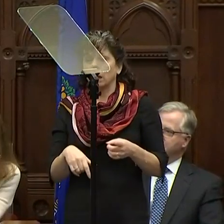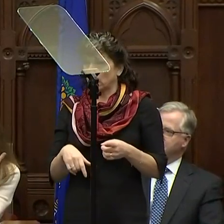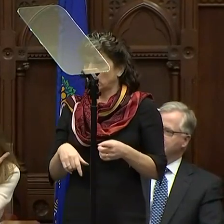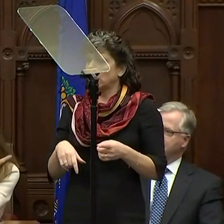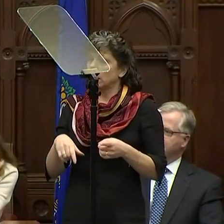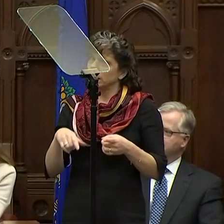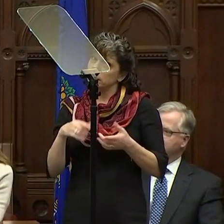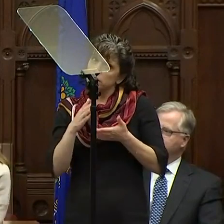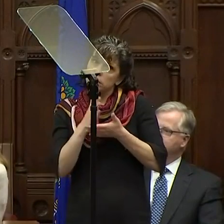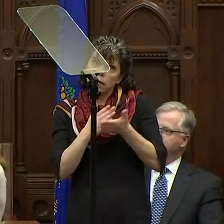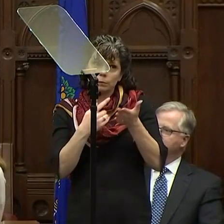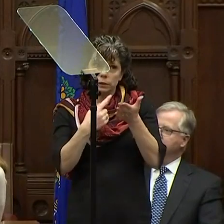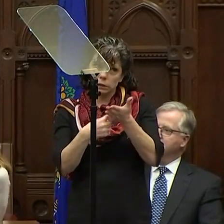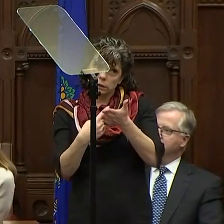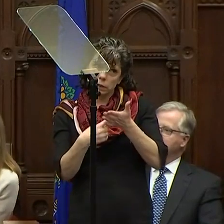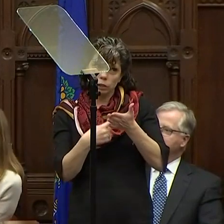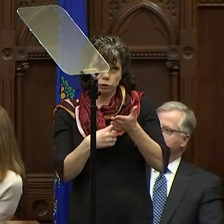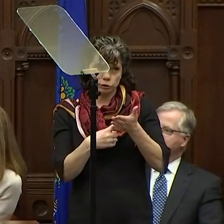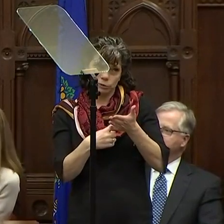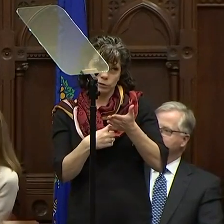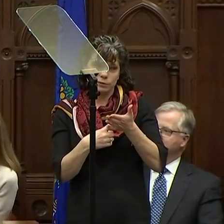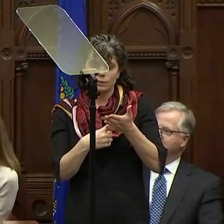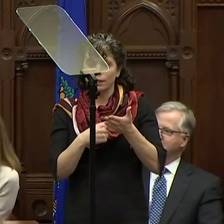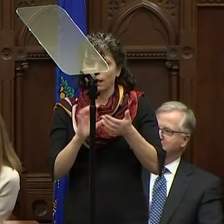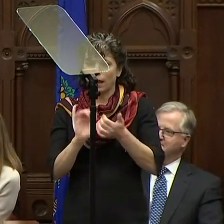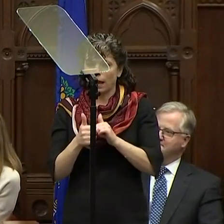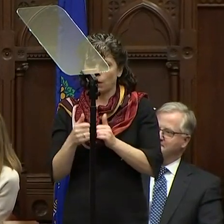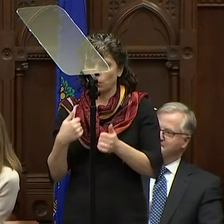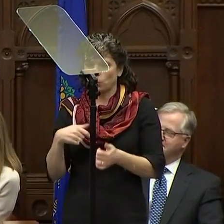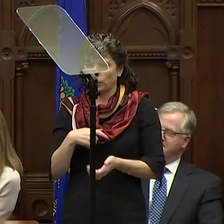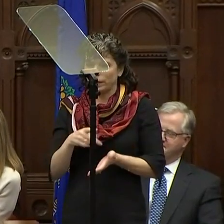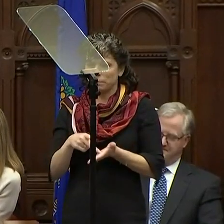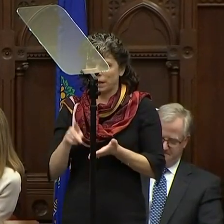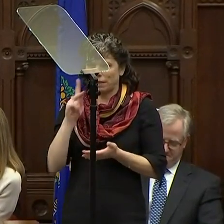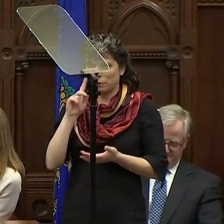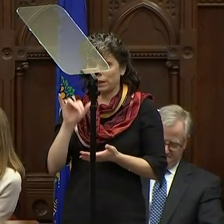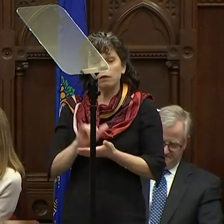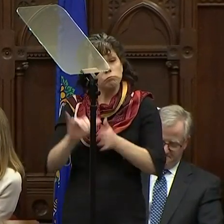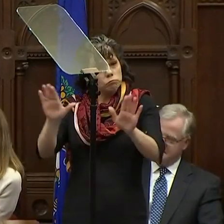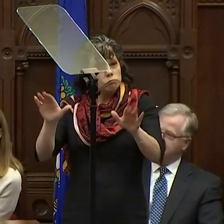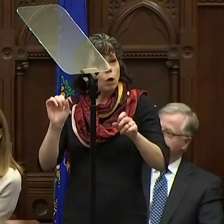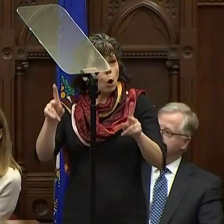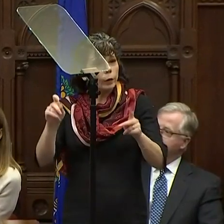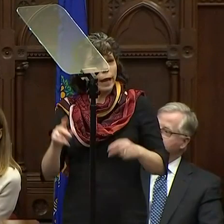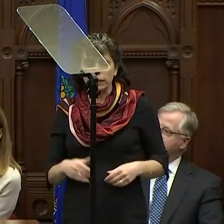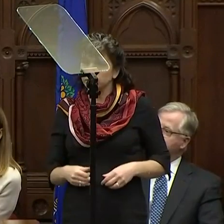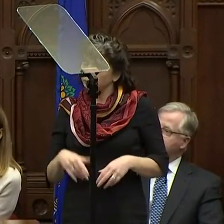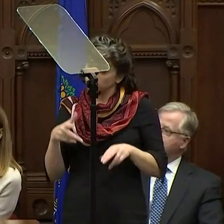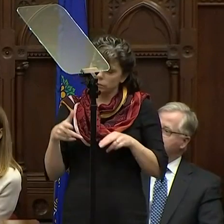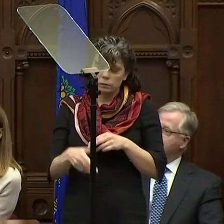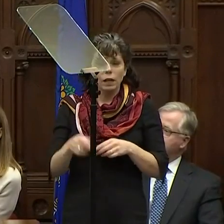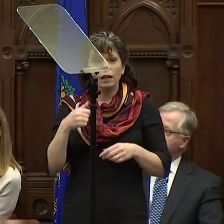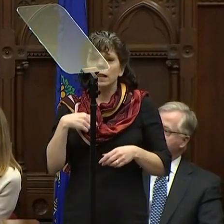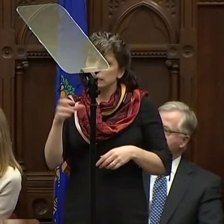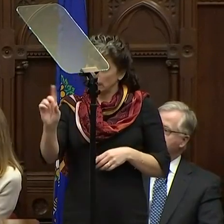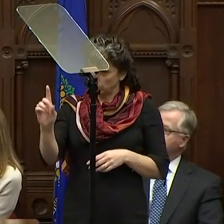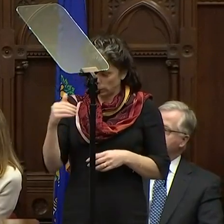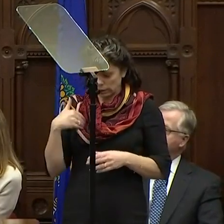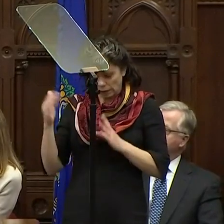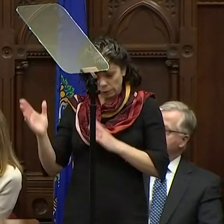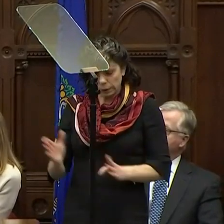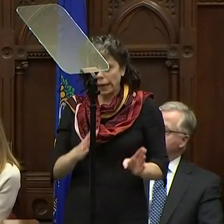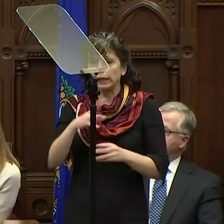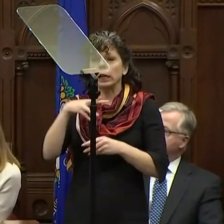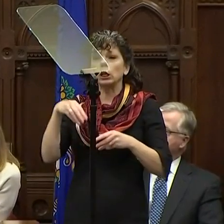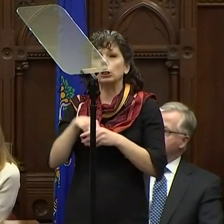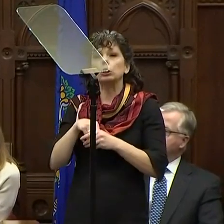some discussion, how we pay for it. All right, I'll cut to the chase. The Democrats have a plan,